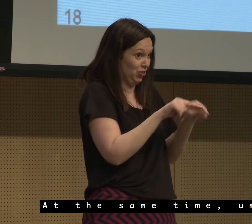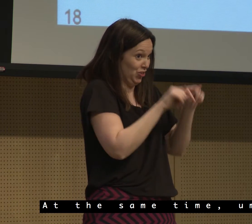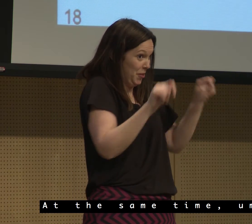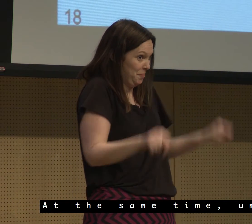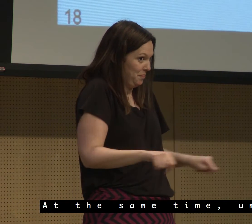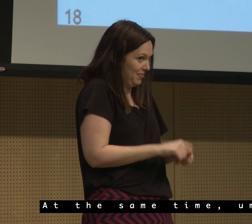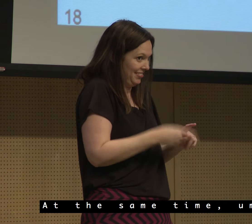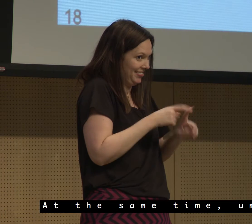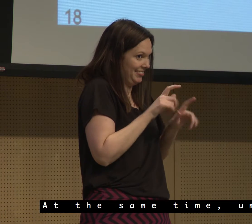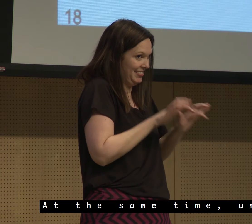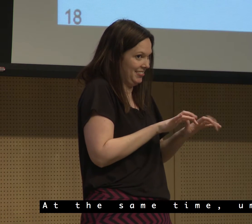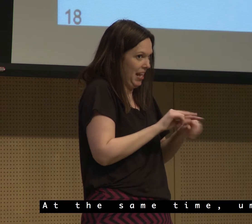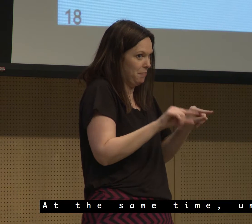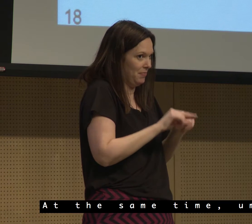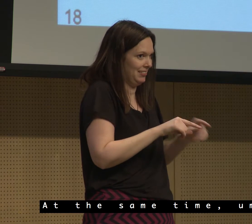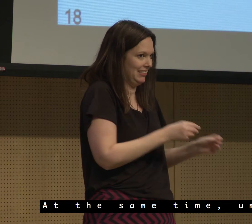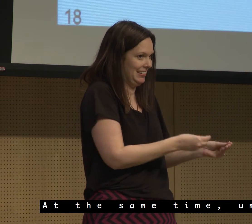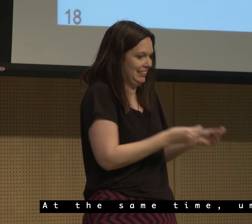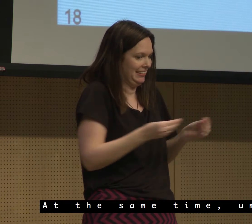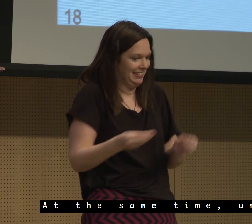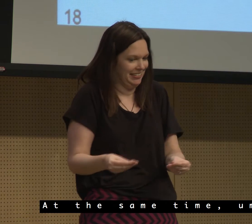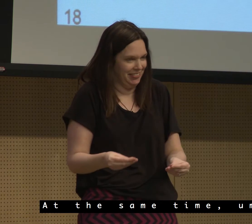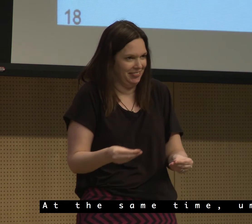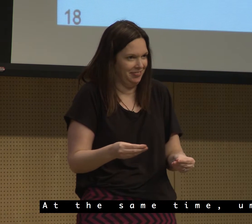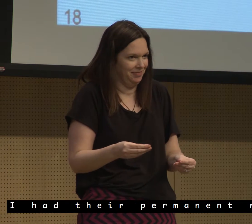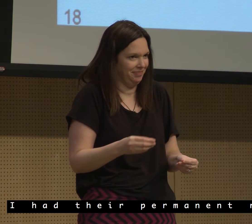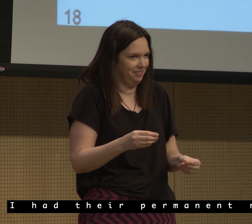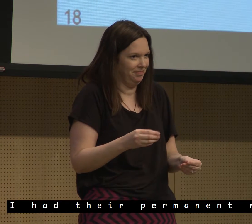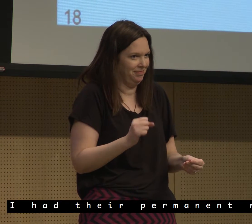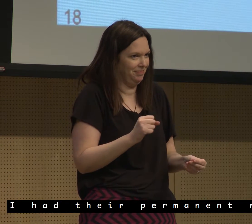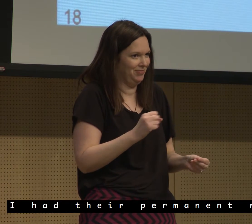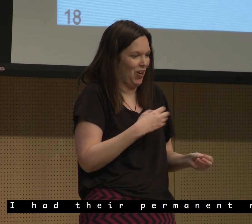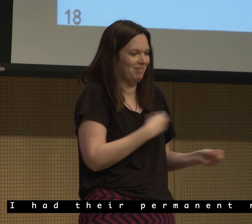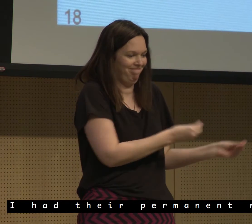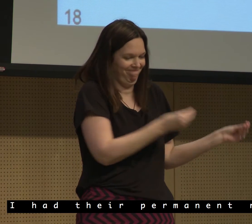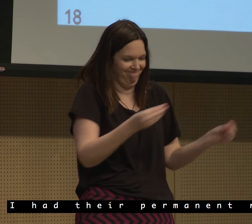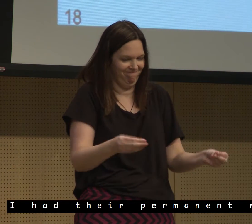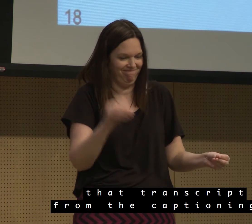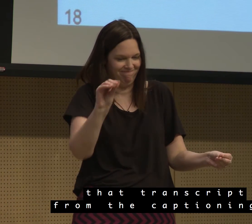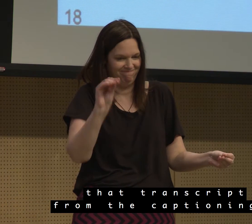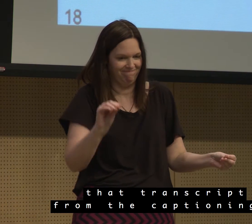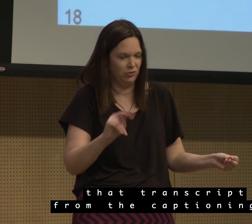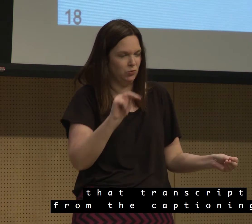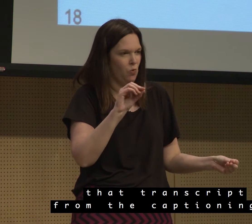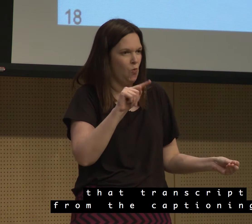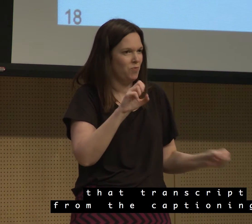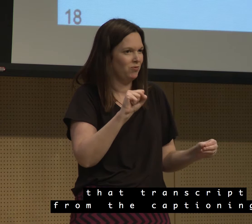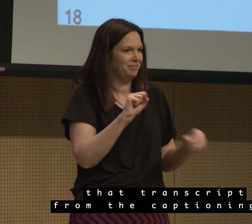At the same time, I had their permanent record, that transcript from the